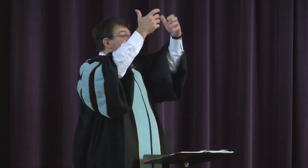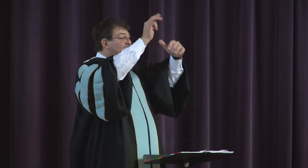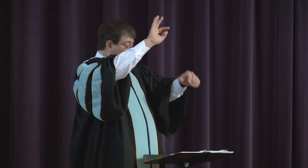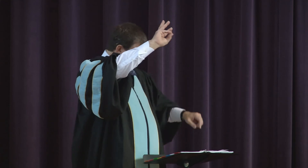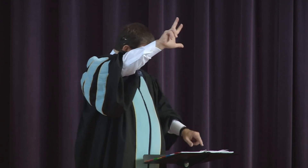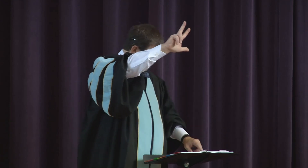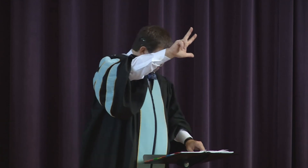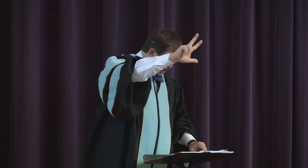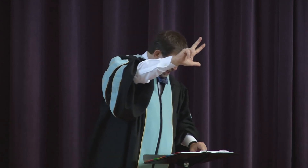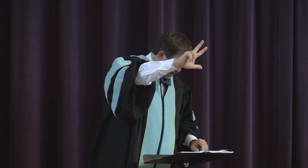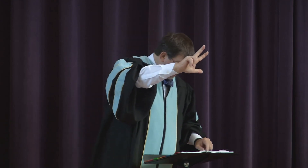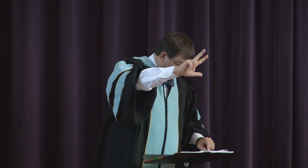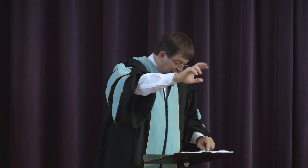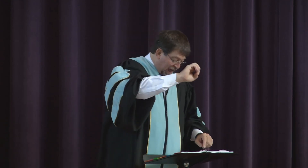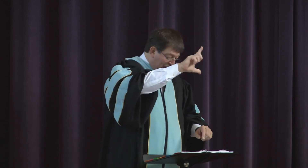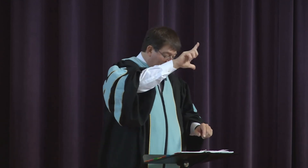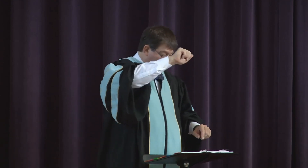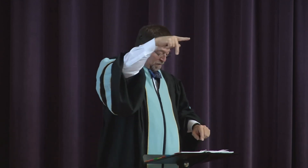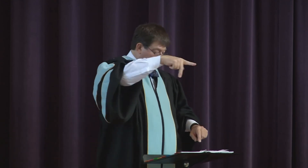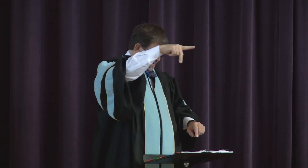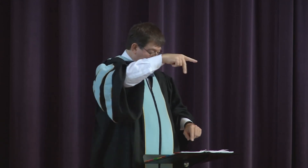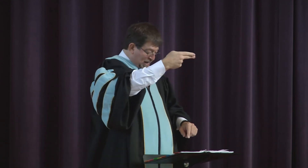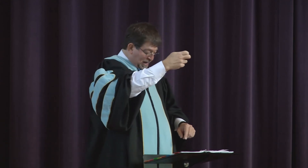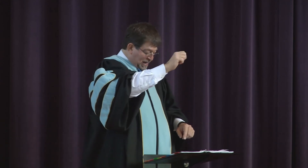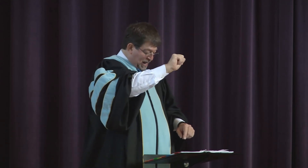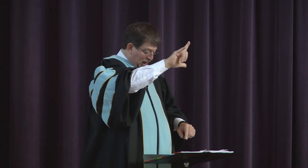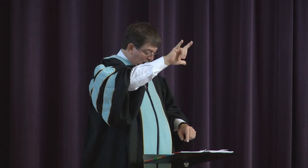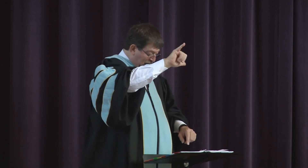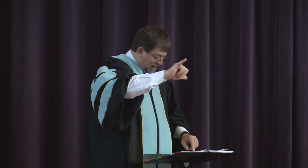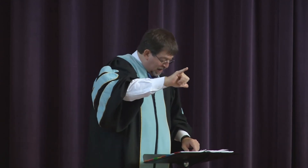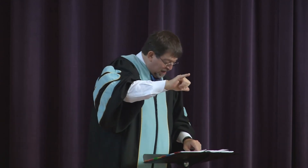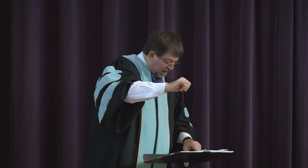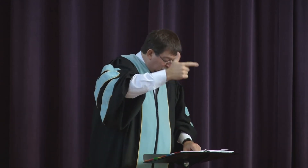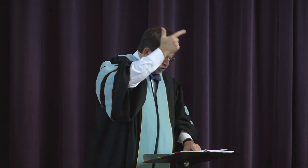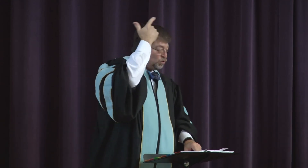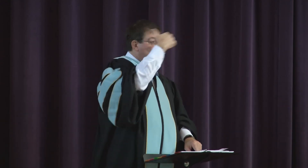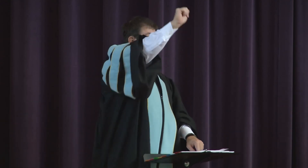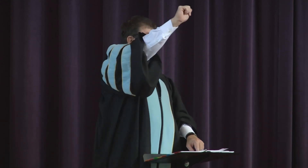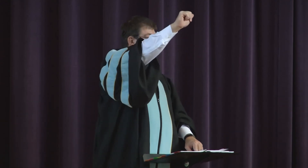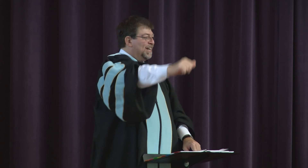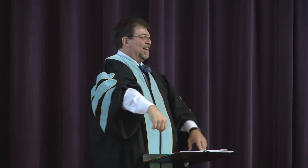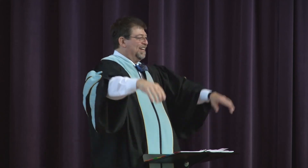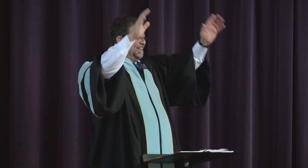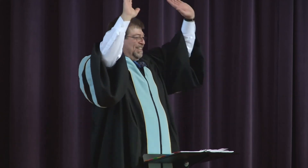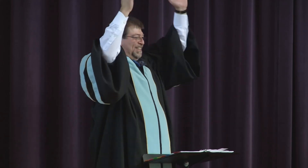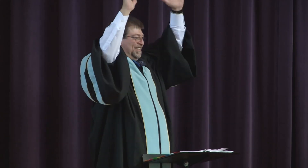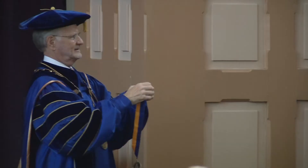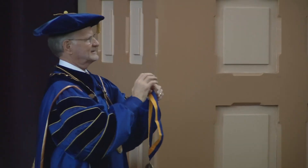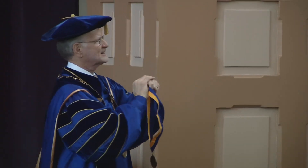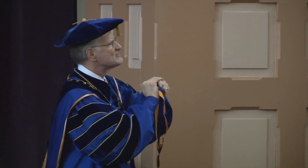Class of 1963, Ella P. Healy from Georgia.